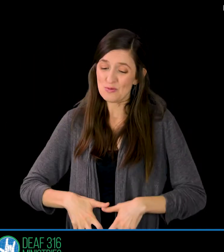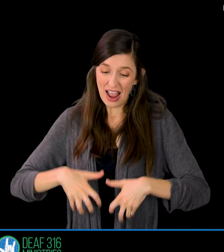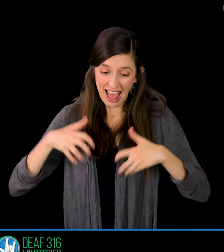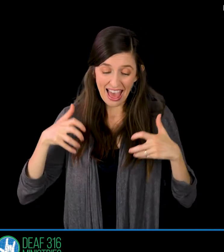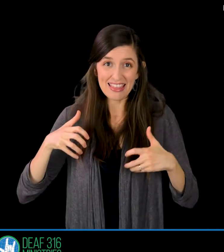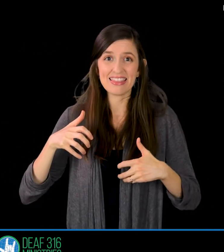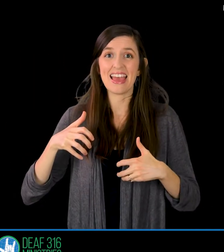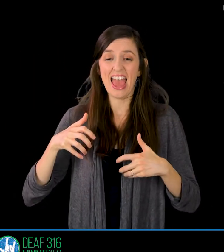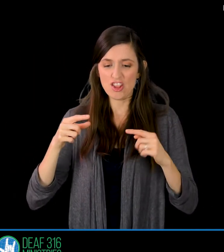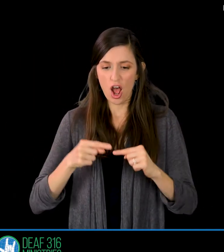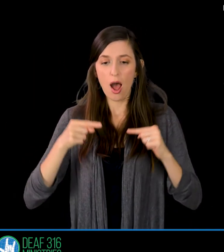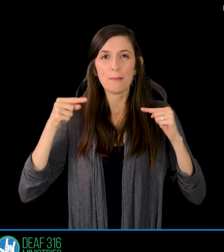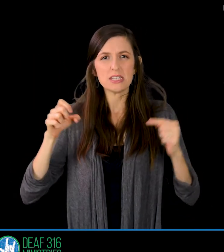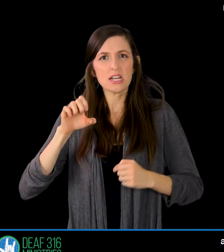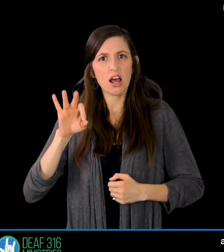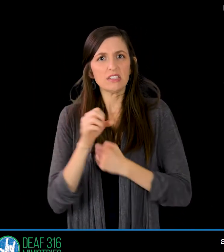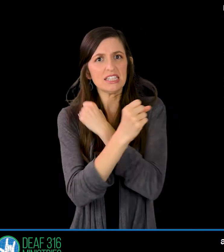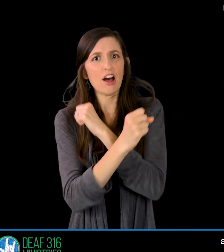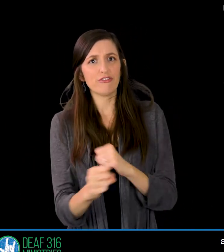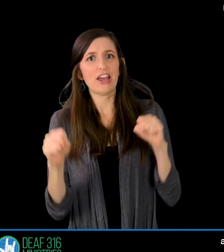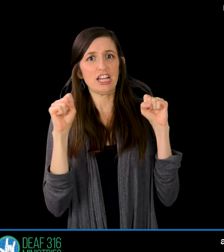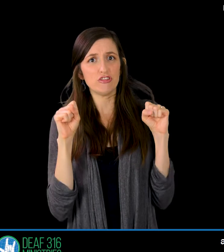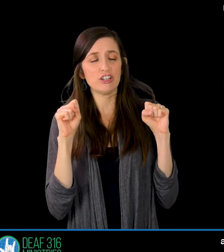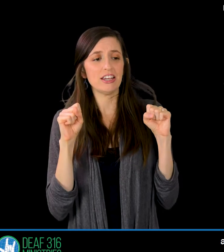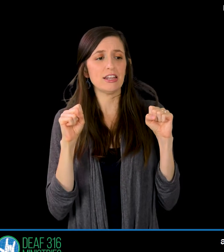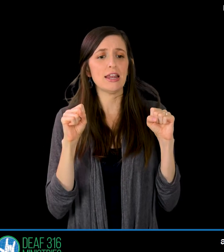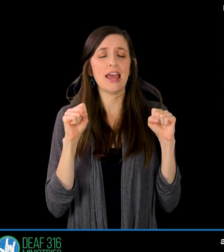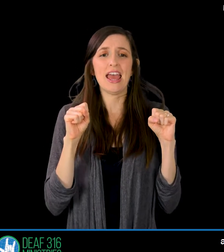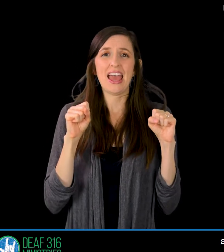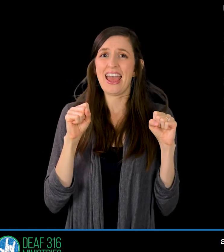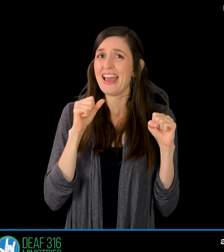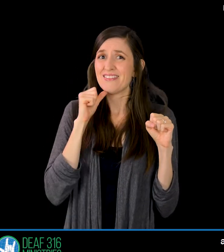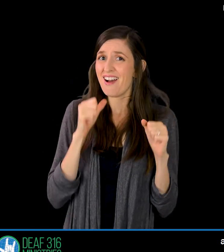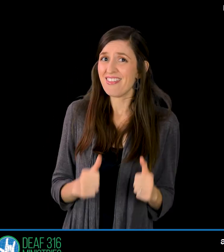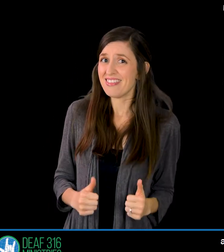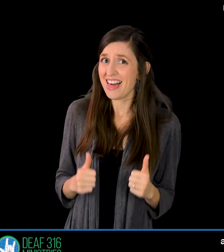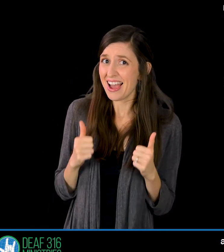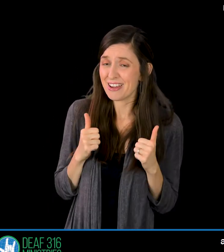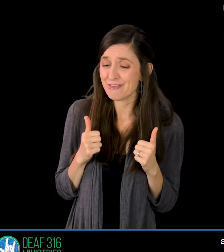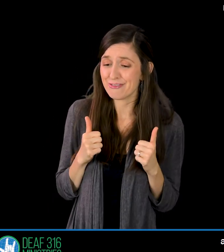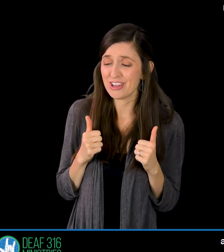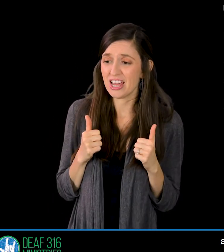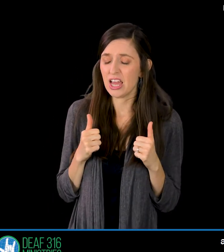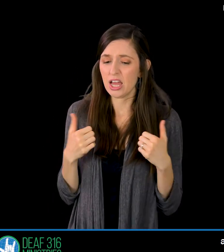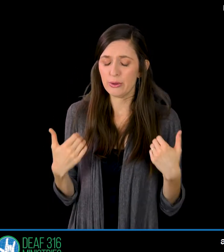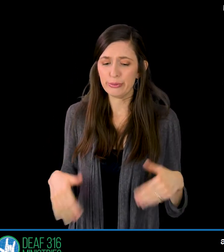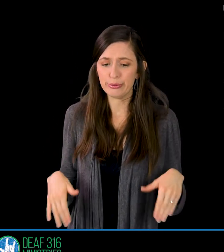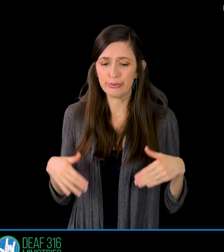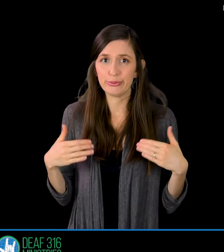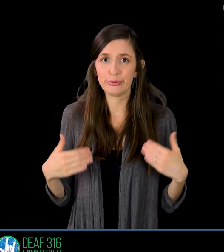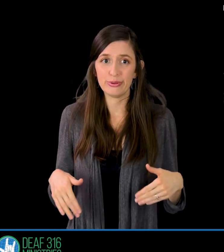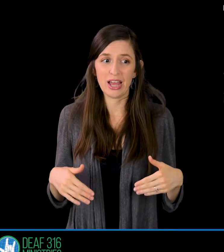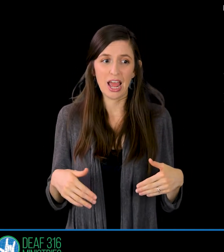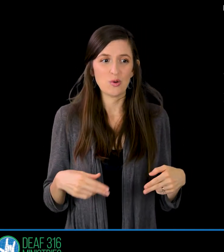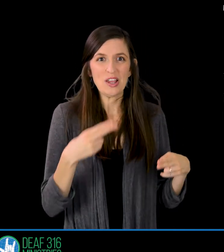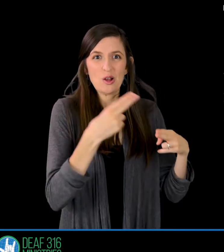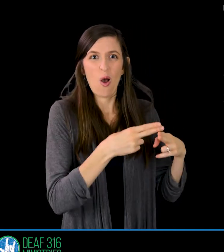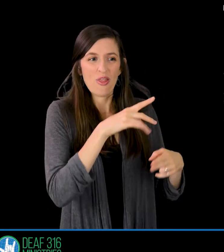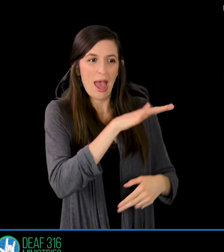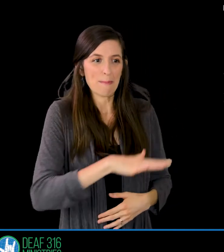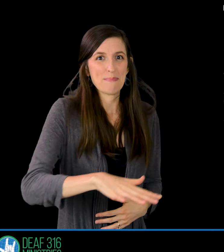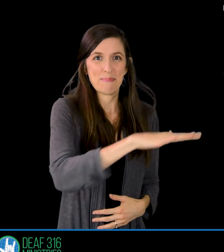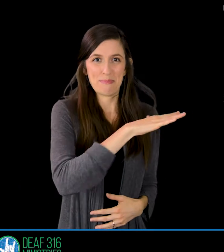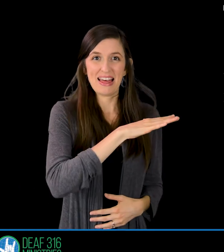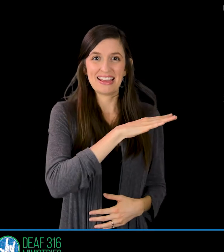of God and the wrath of God and the opposite of salvation and the opposite of life and not